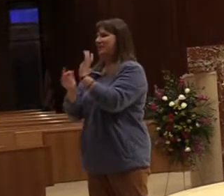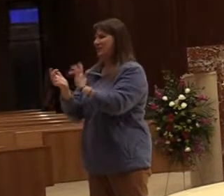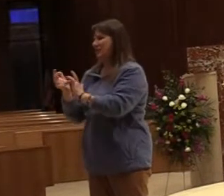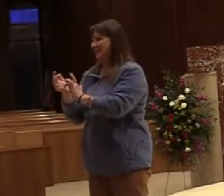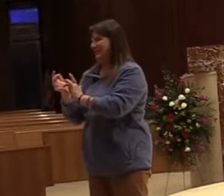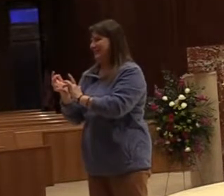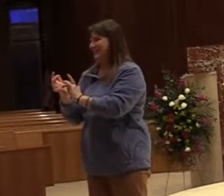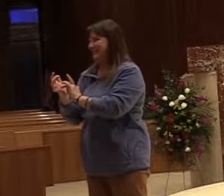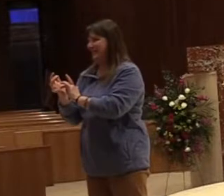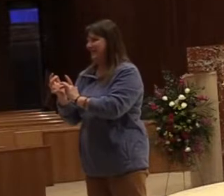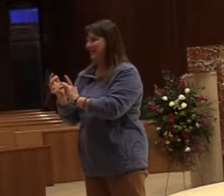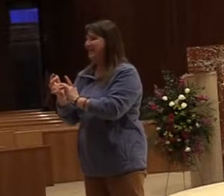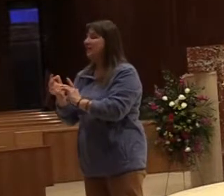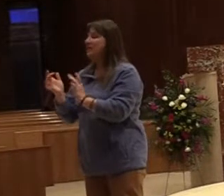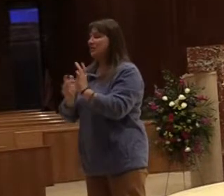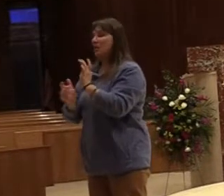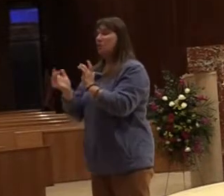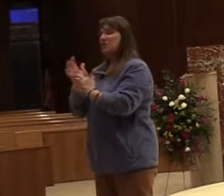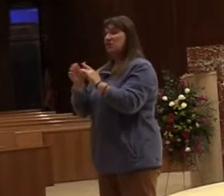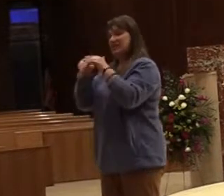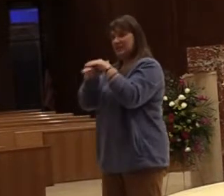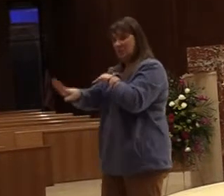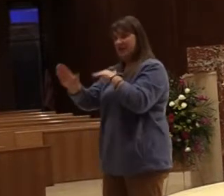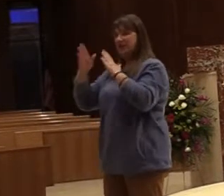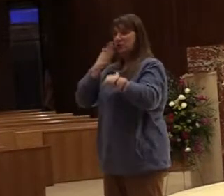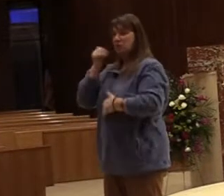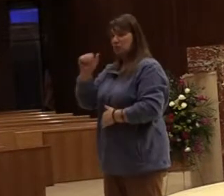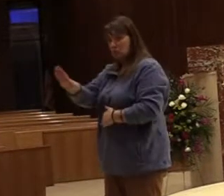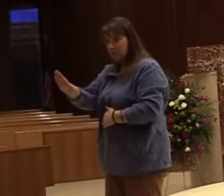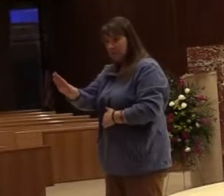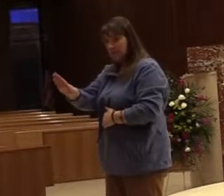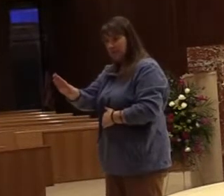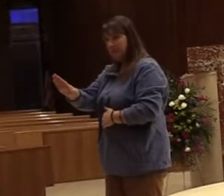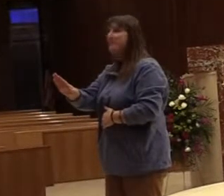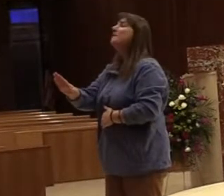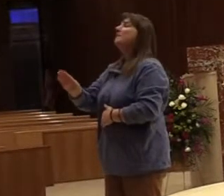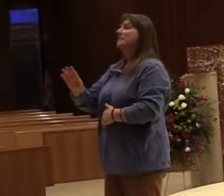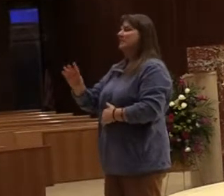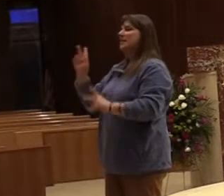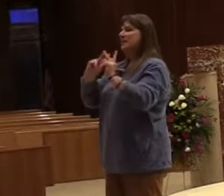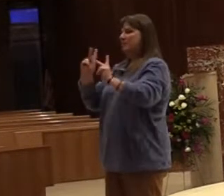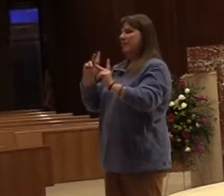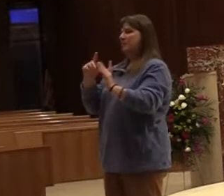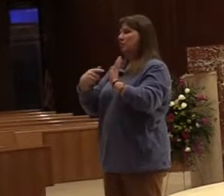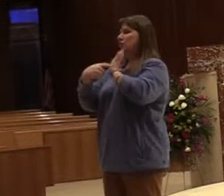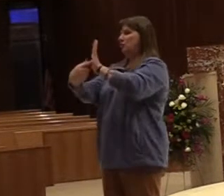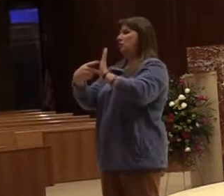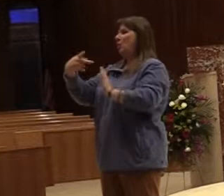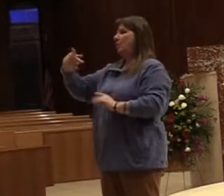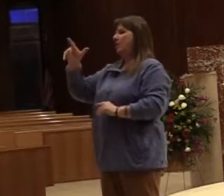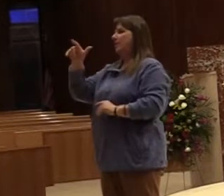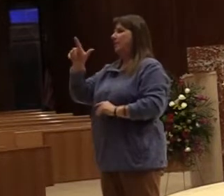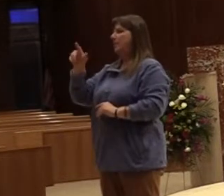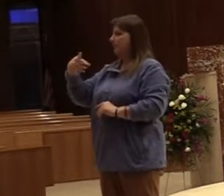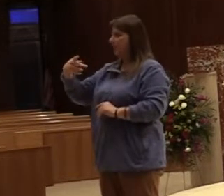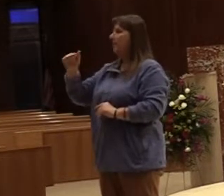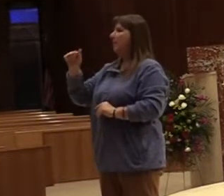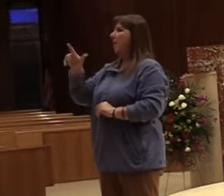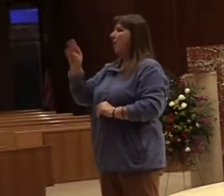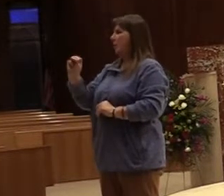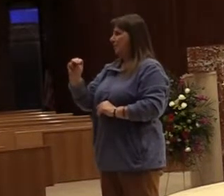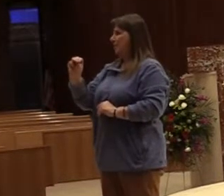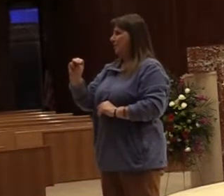palm branches on his way to Jerusalem and on his way to his death. And the last parable that we'll go